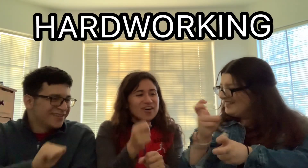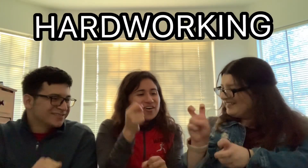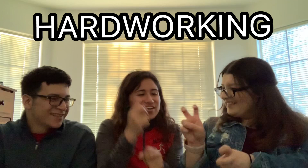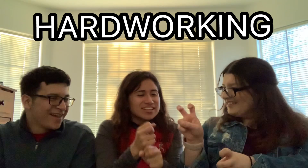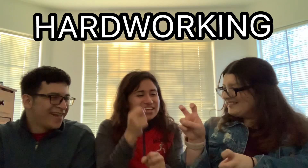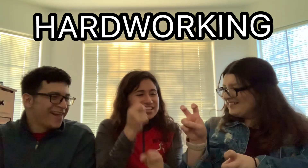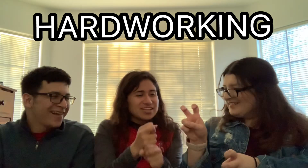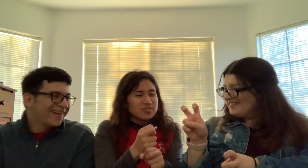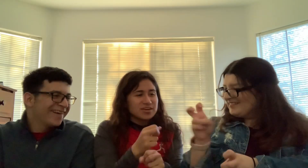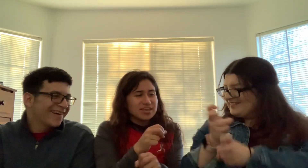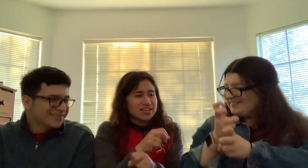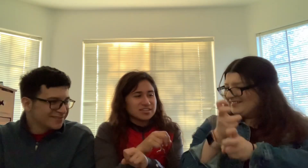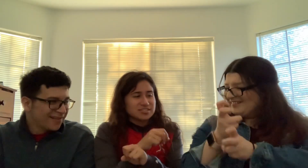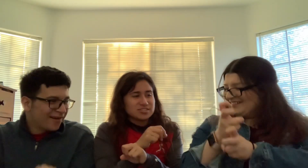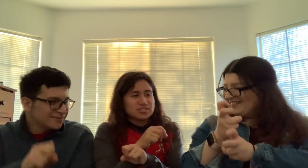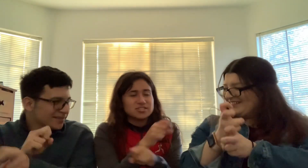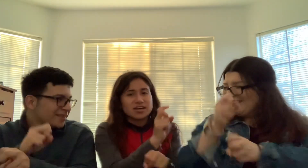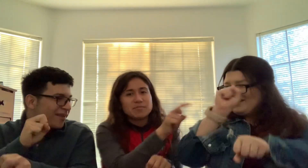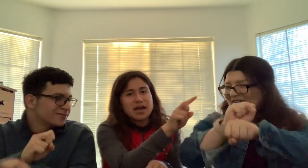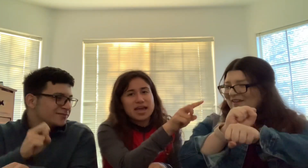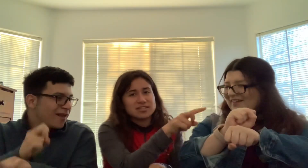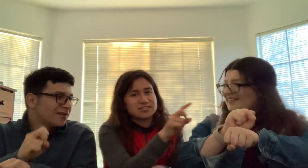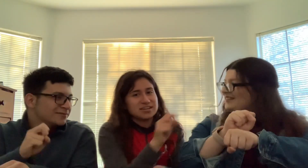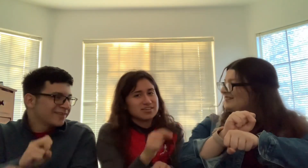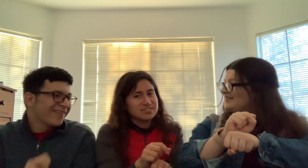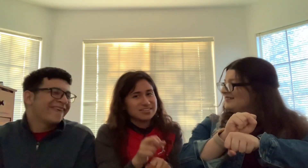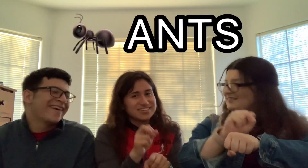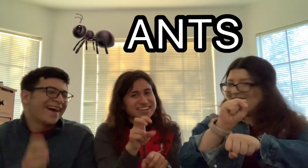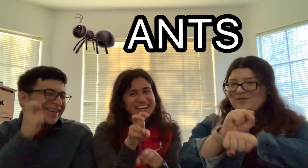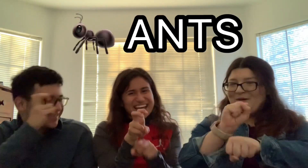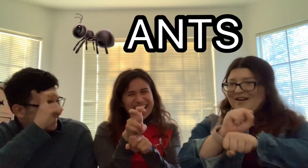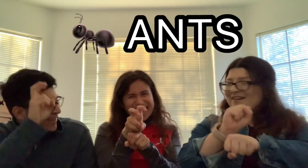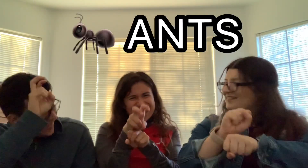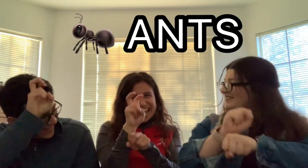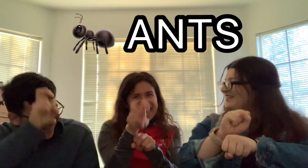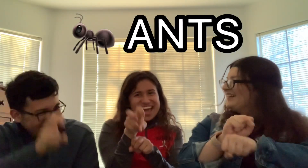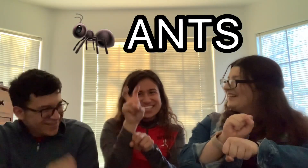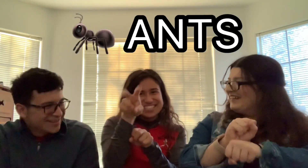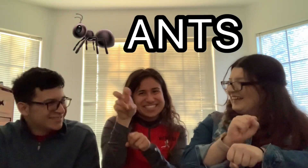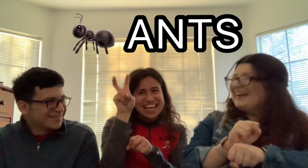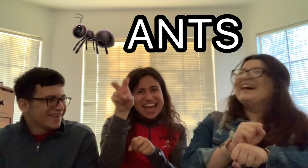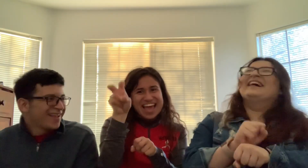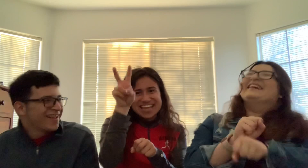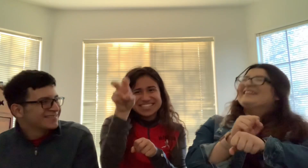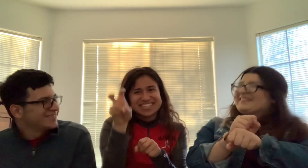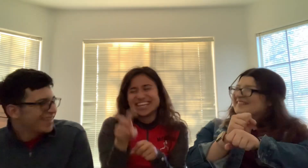oh, wait. She's talking about ants now. No, ants. Ants.